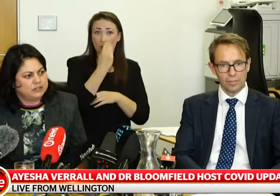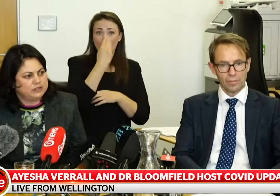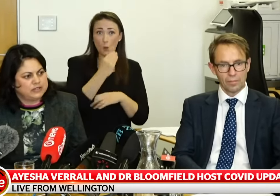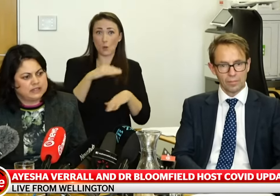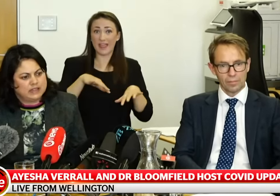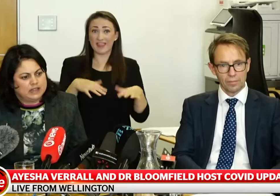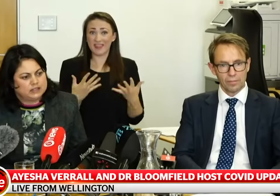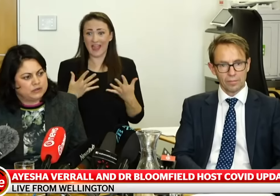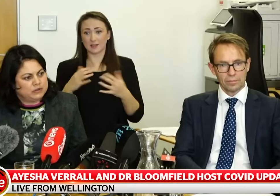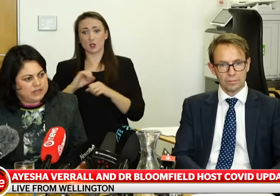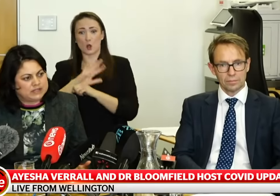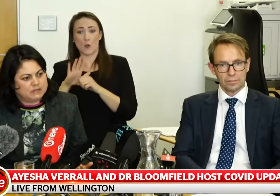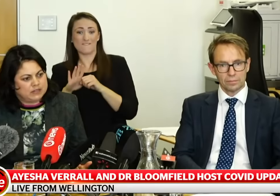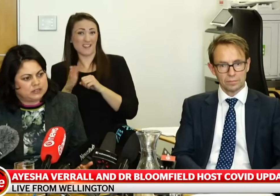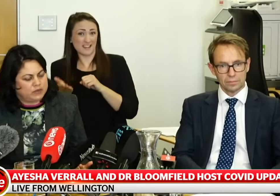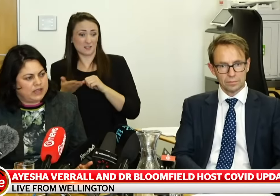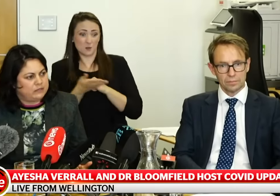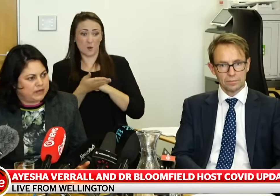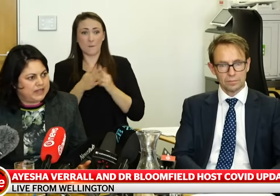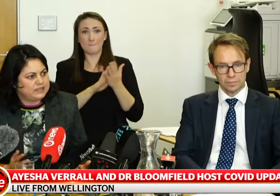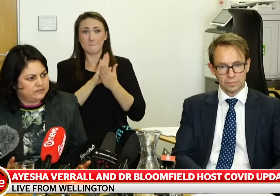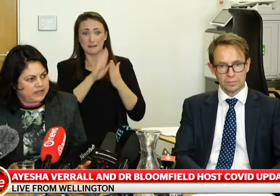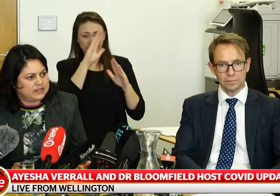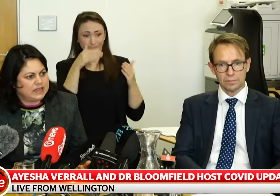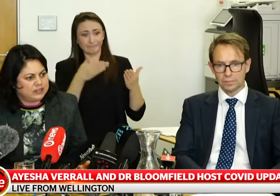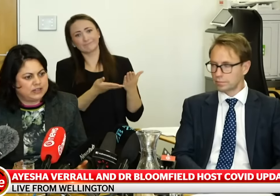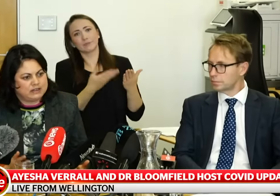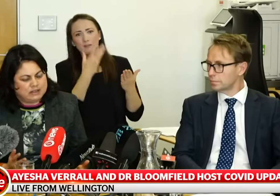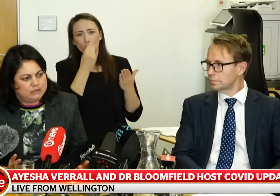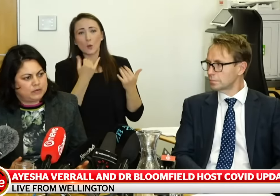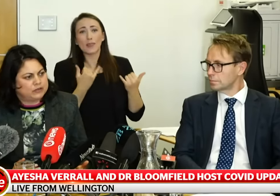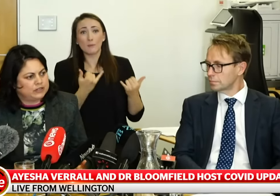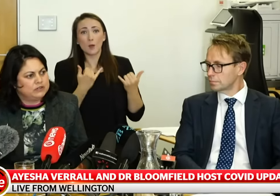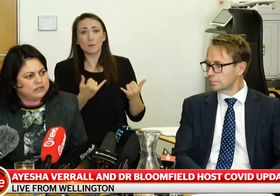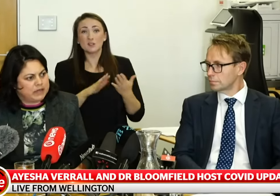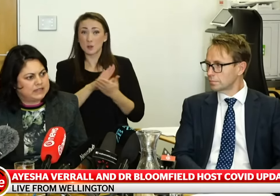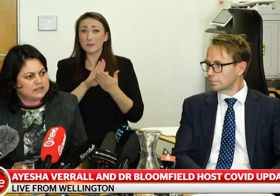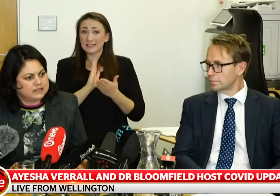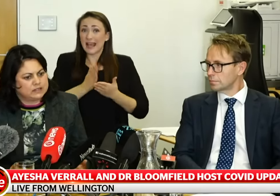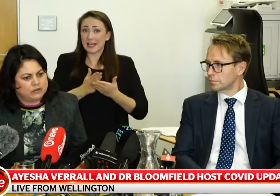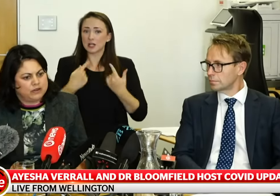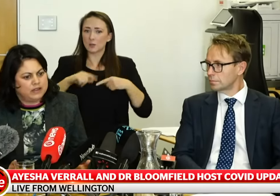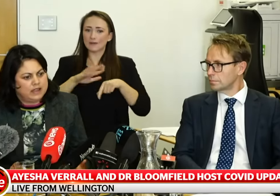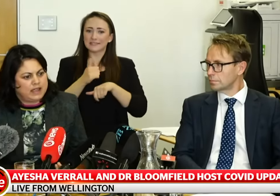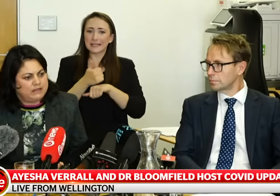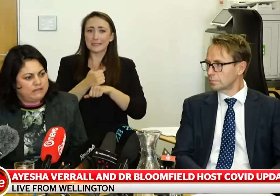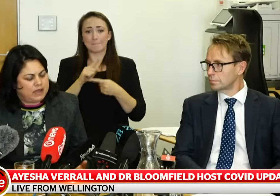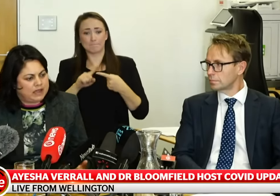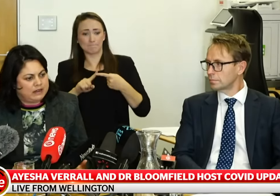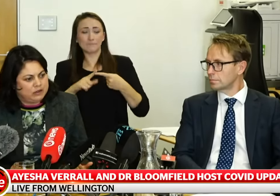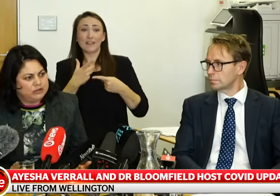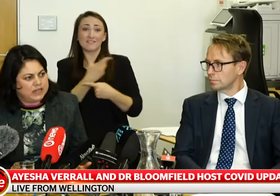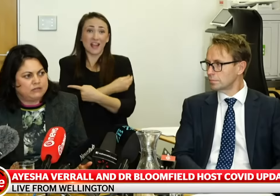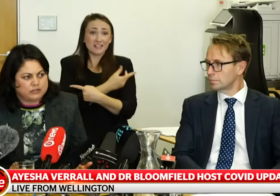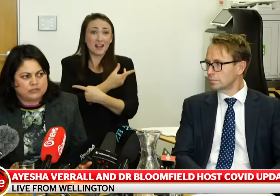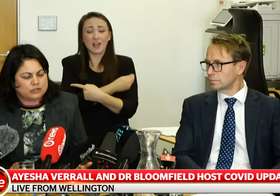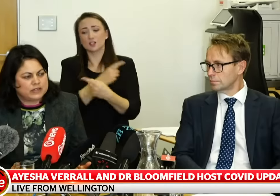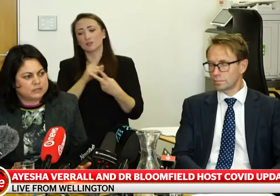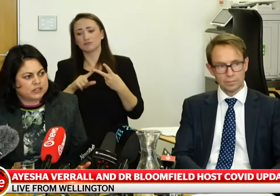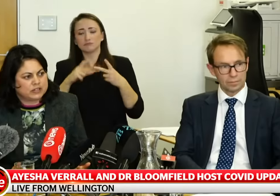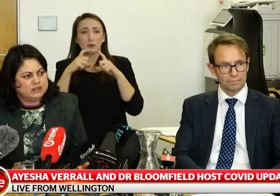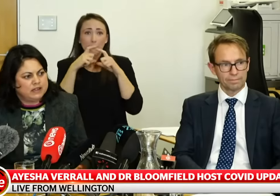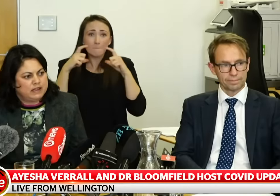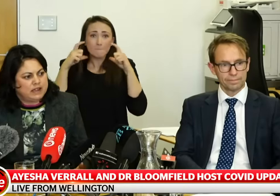hospitalisations are reducing. So yes, the measures we have in place, vaccination, promoting use of masks and so on, have no doubt